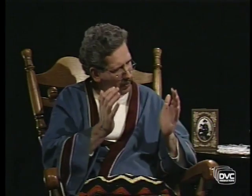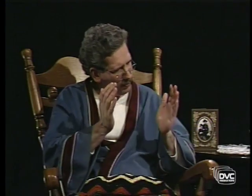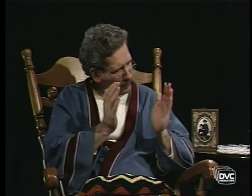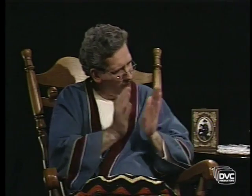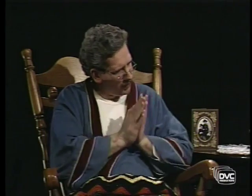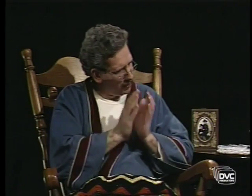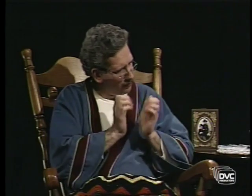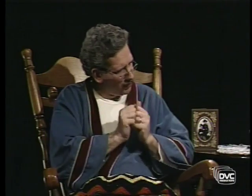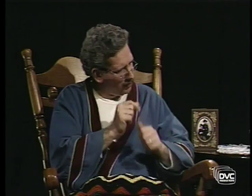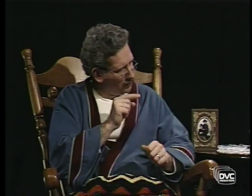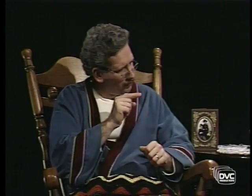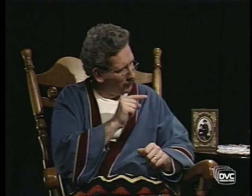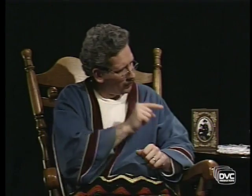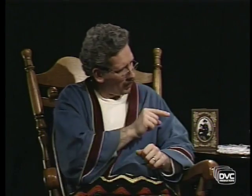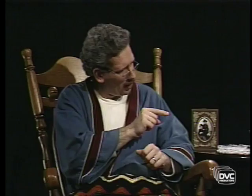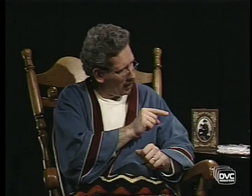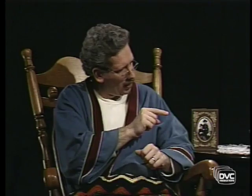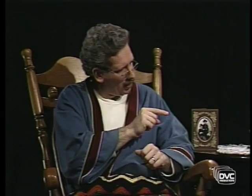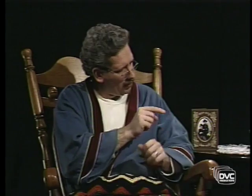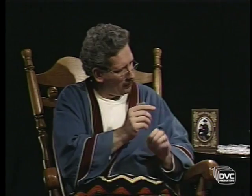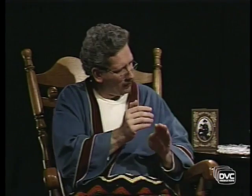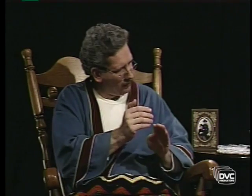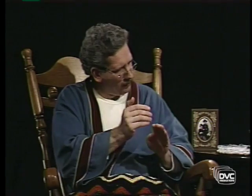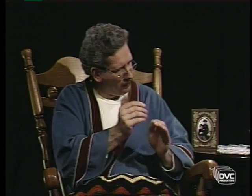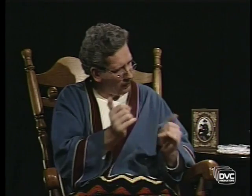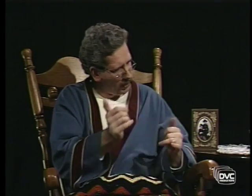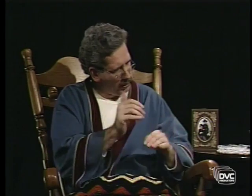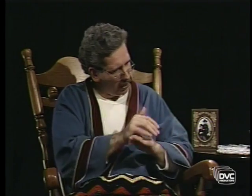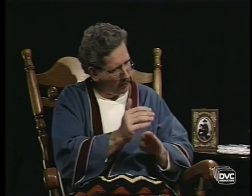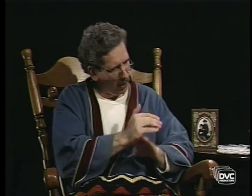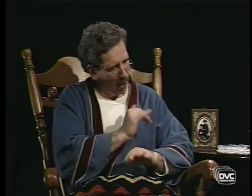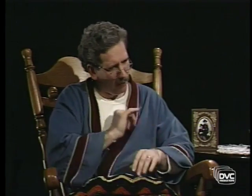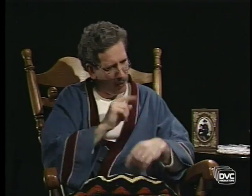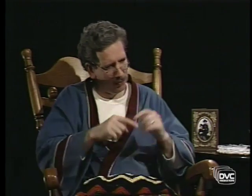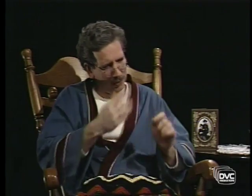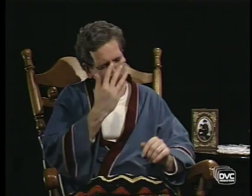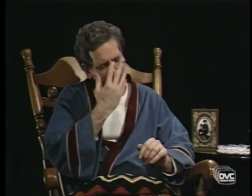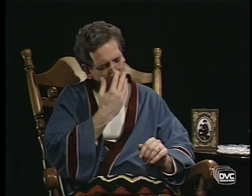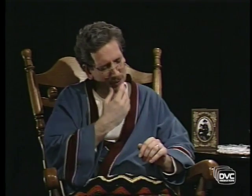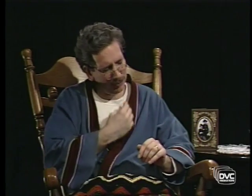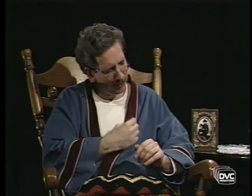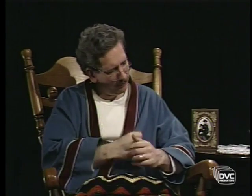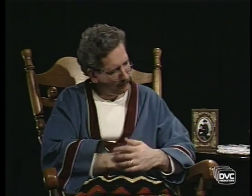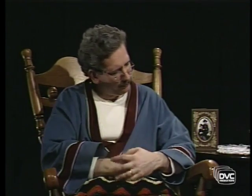papa I want to pray with you tonight before I go to sleep